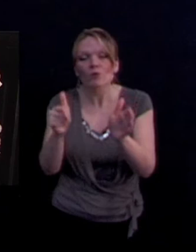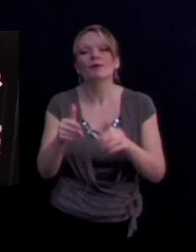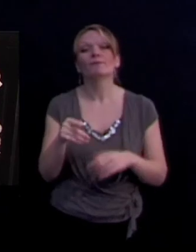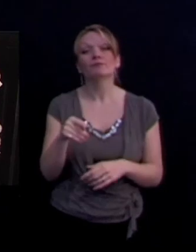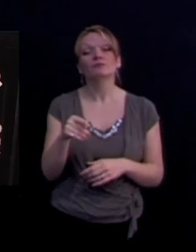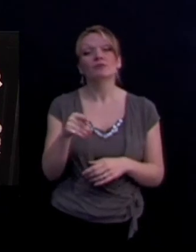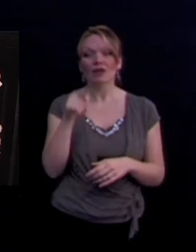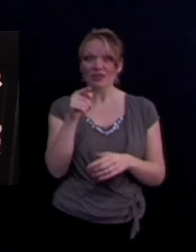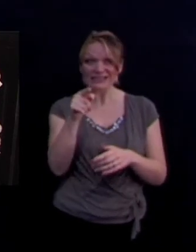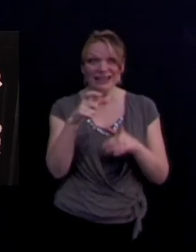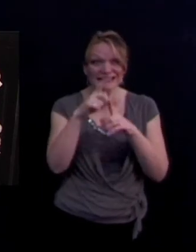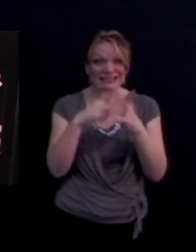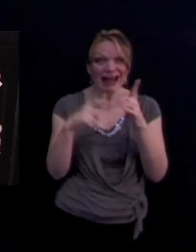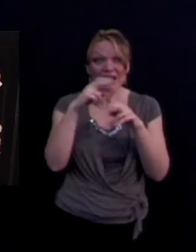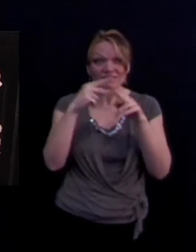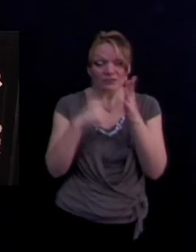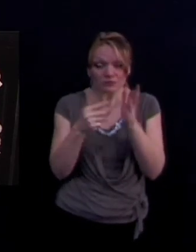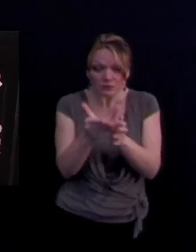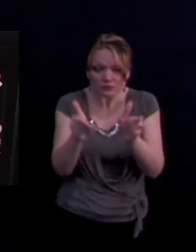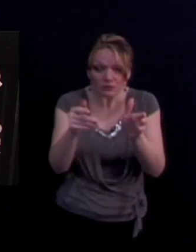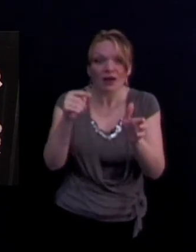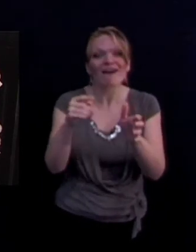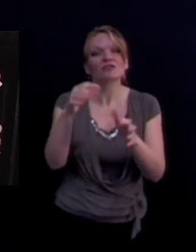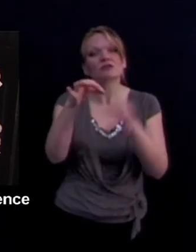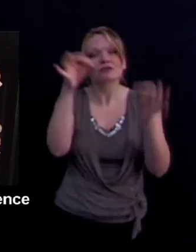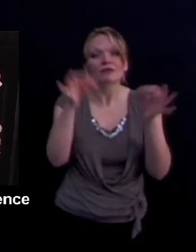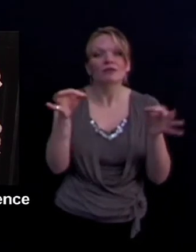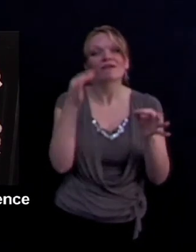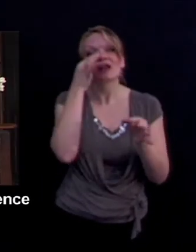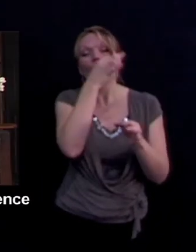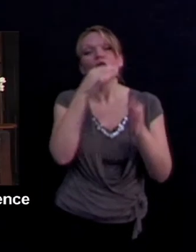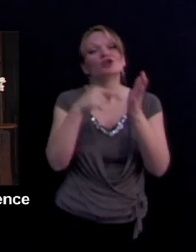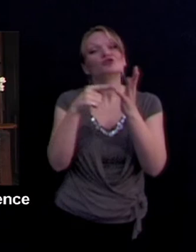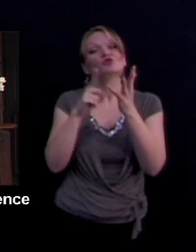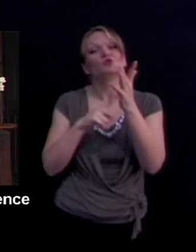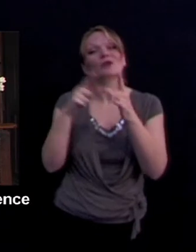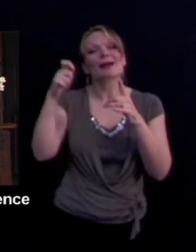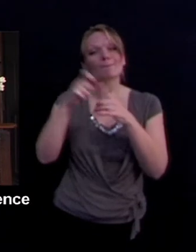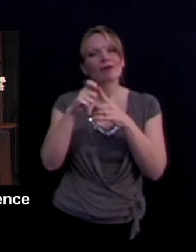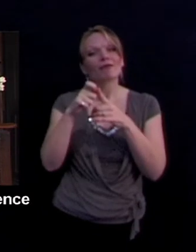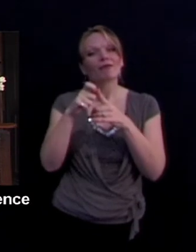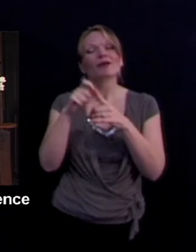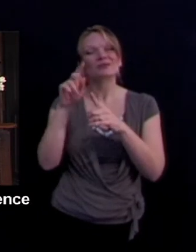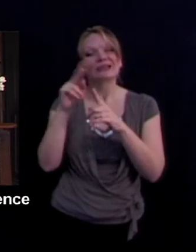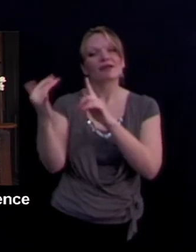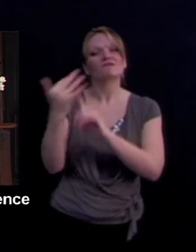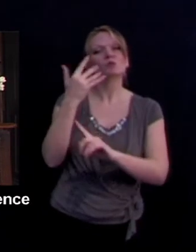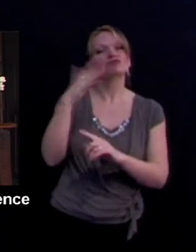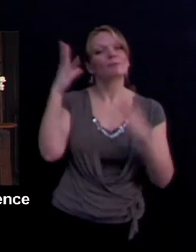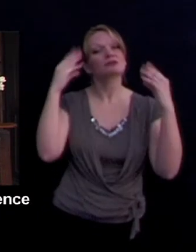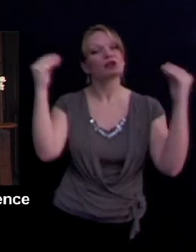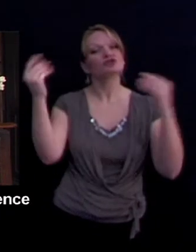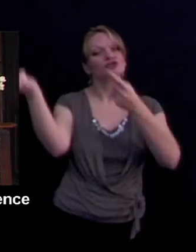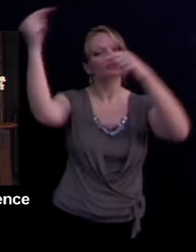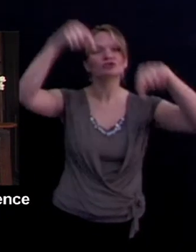This piece here displays tulips, which were fashionable and perhaps an indicator of the influence of the Dutch settlers in Norwich.